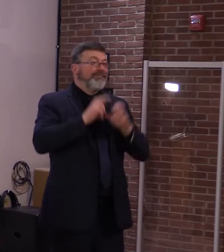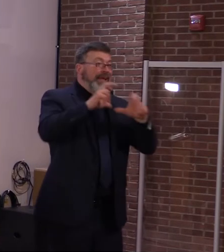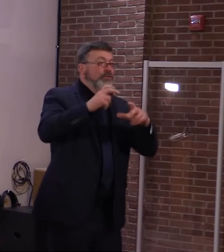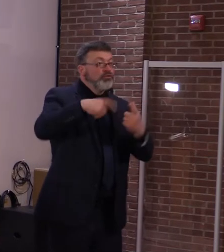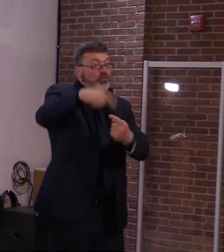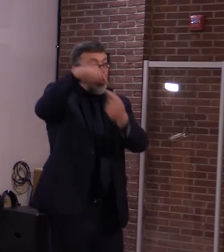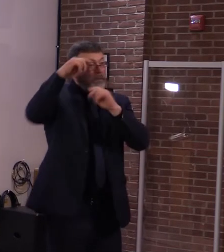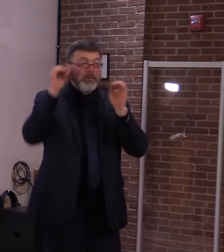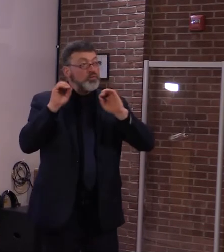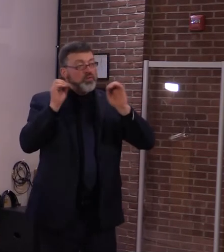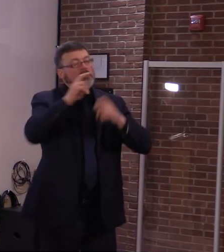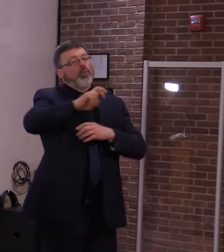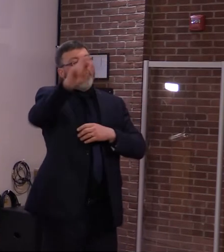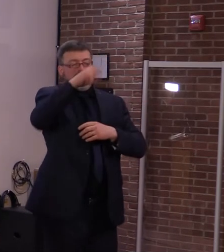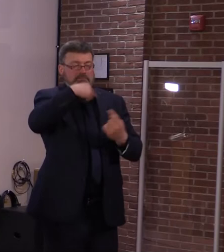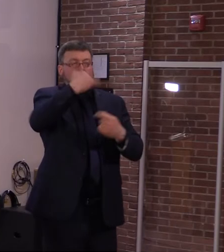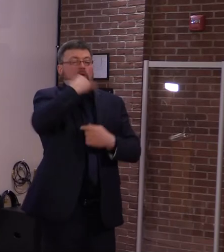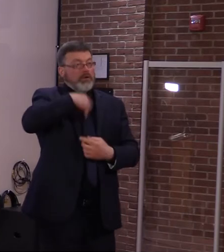halted by this?